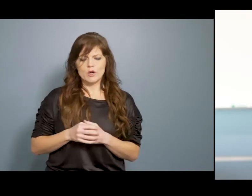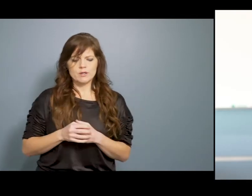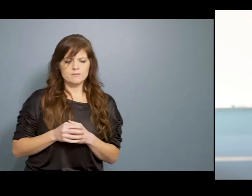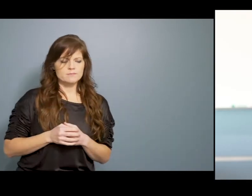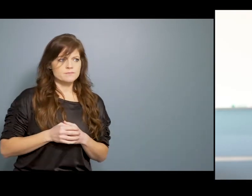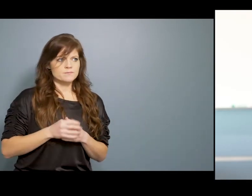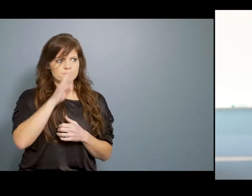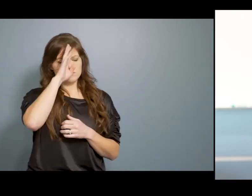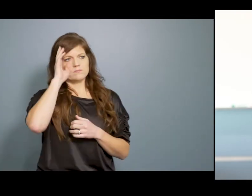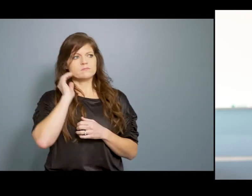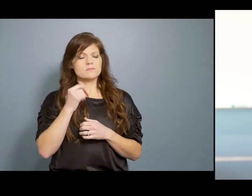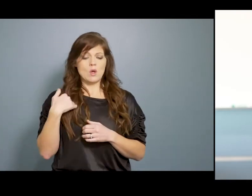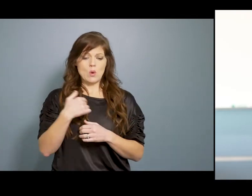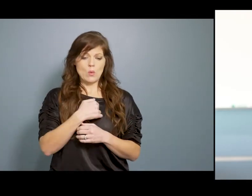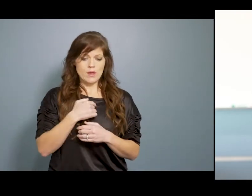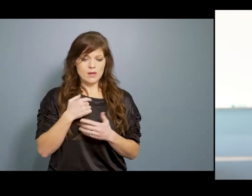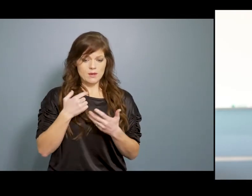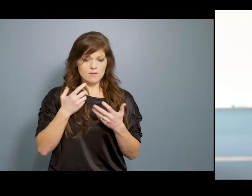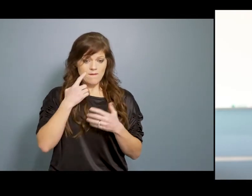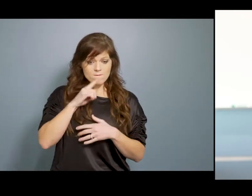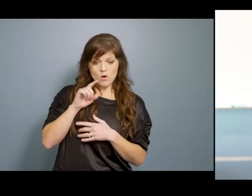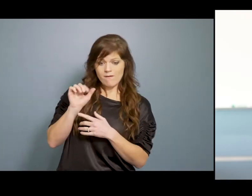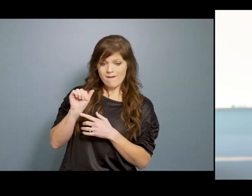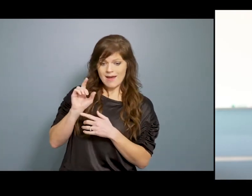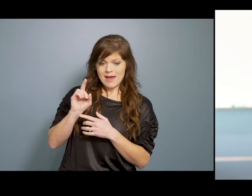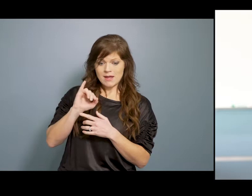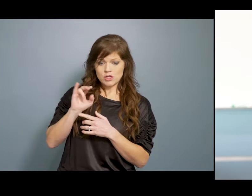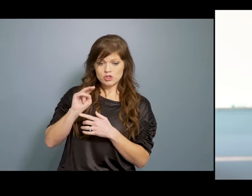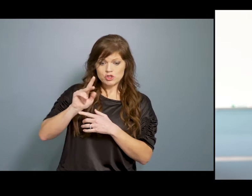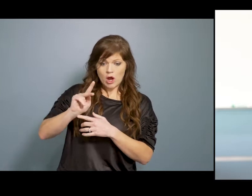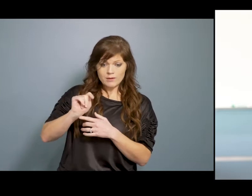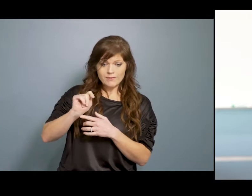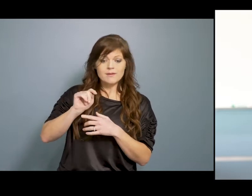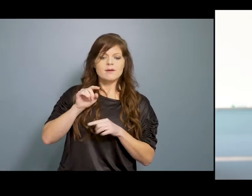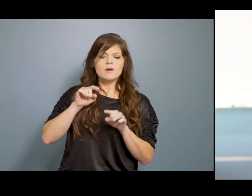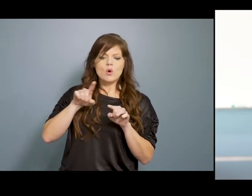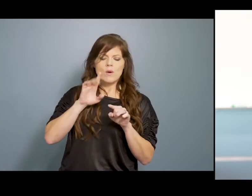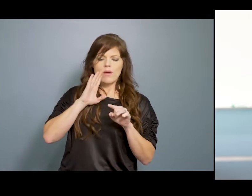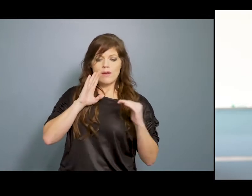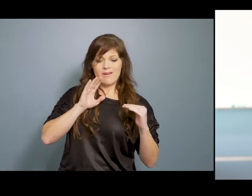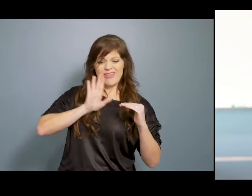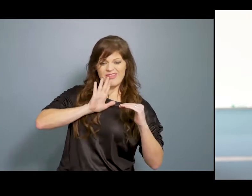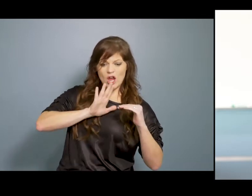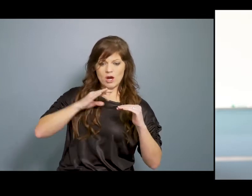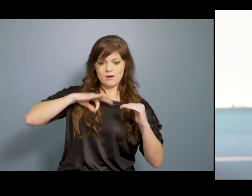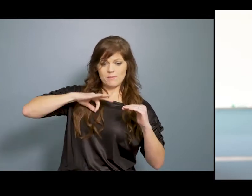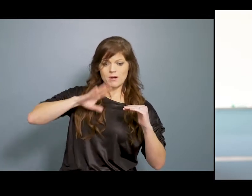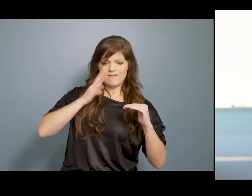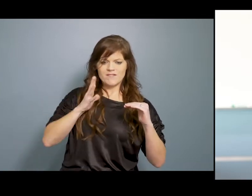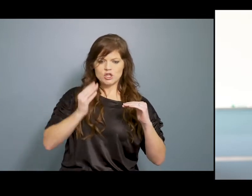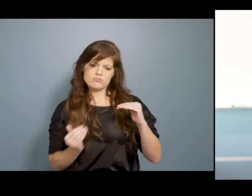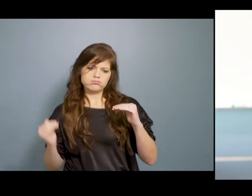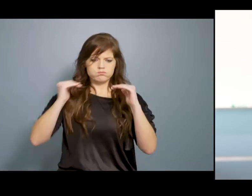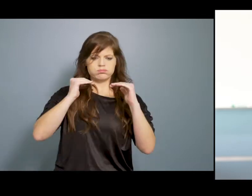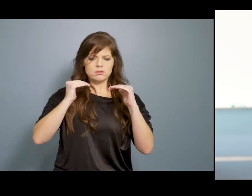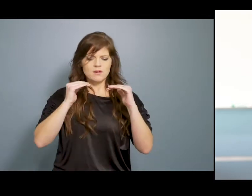have created for our part-time employees full-time representation through Staff Senate, so they're fully